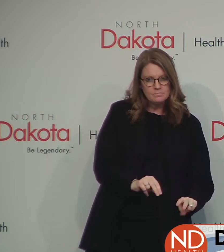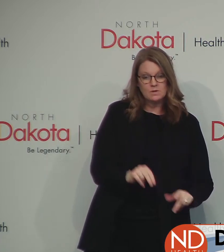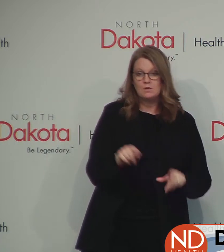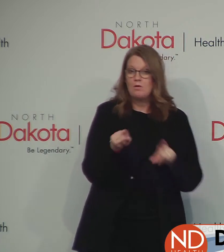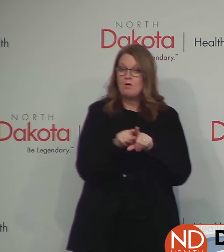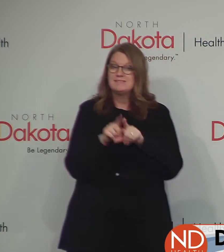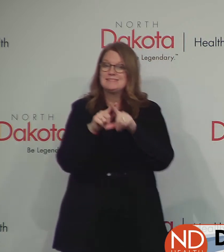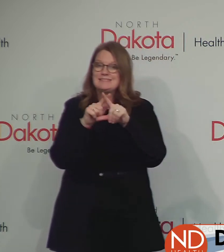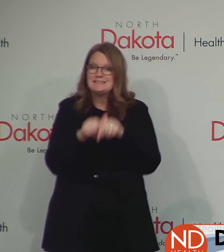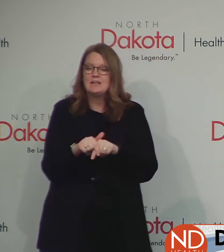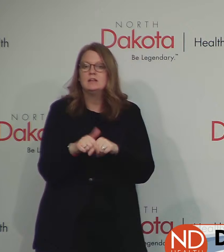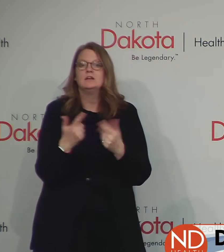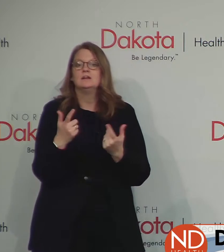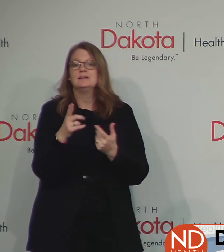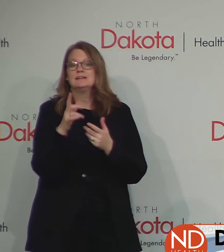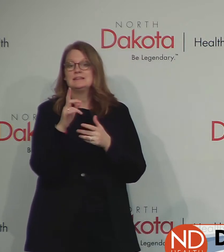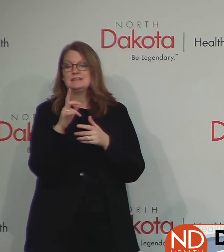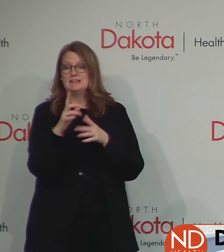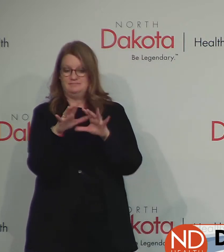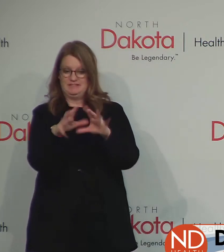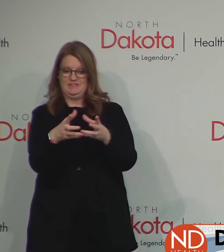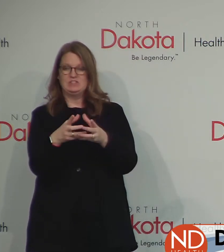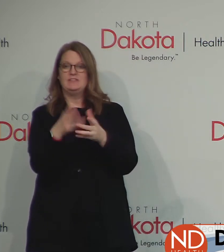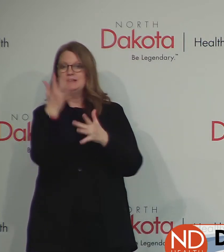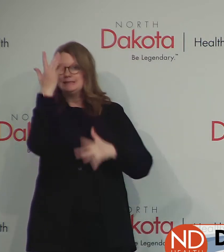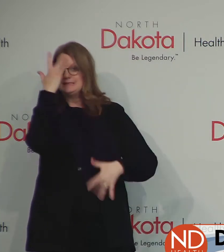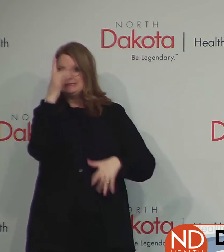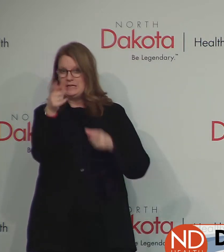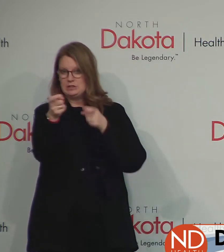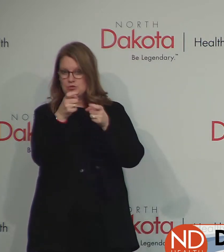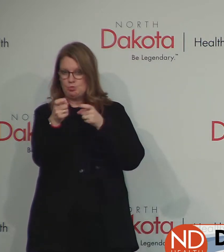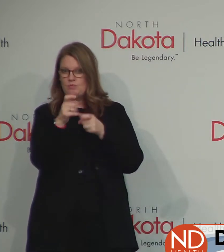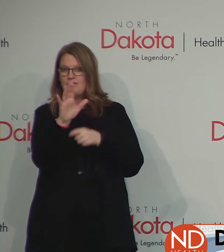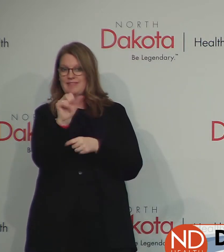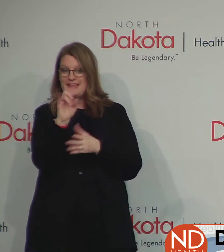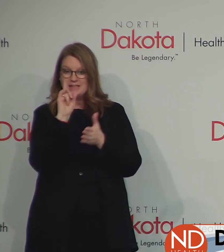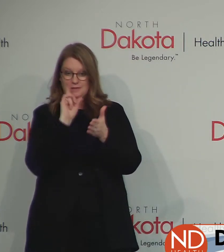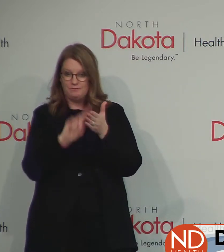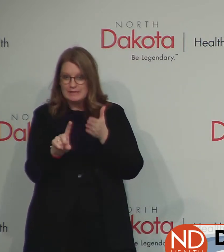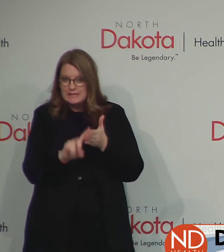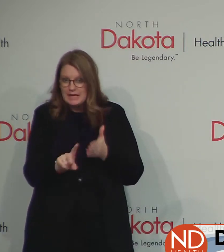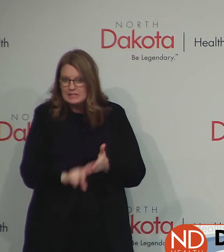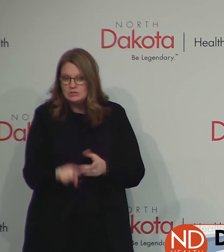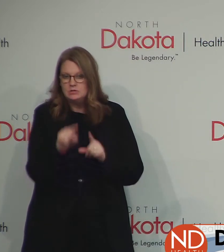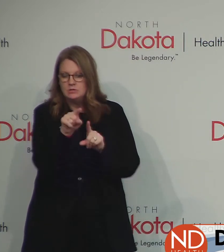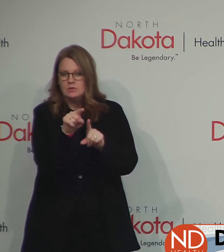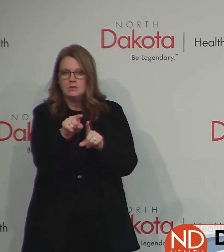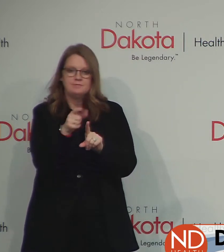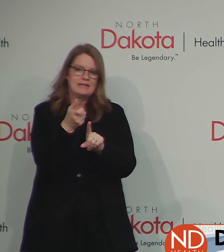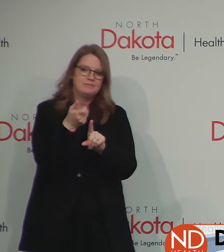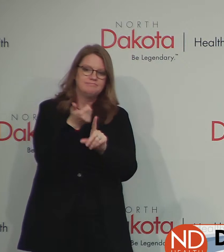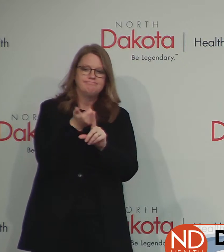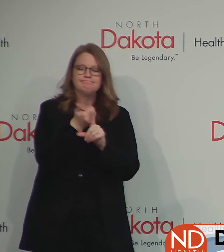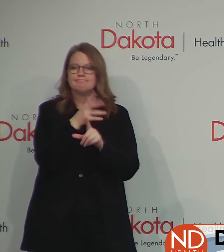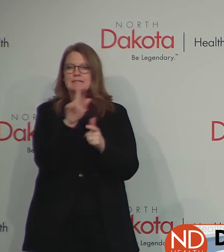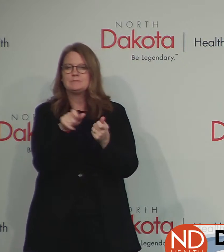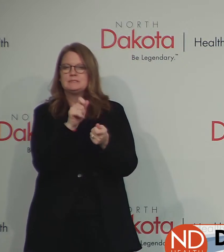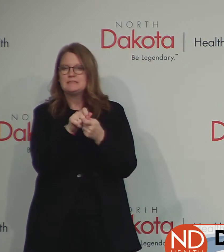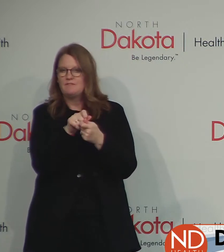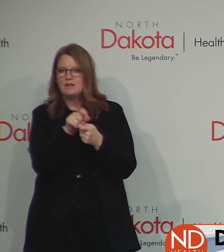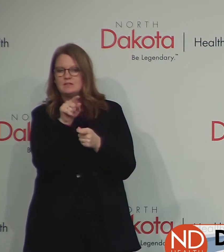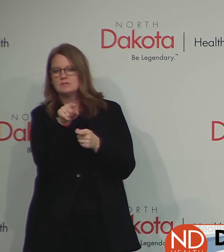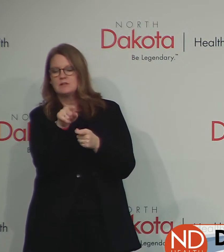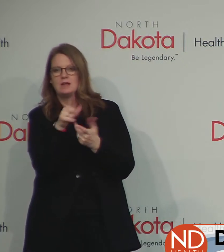heavily on the Division of Disease Control after their case investigations to let us know if they have a particular case of interest that they would